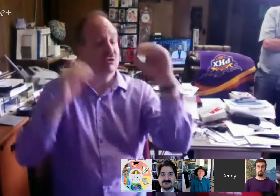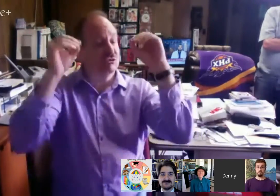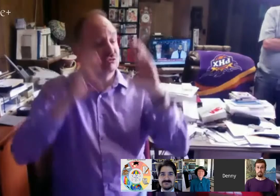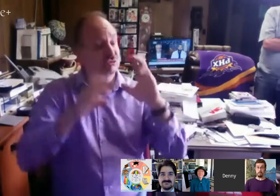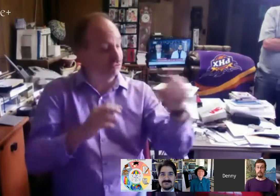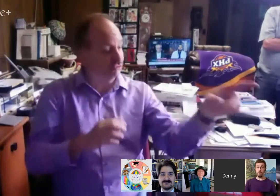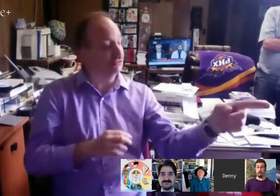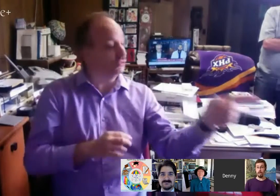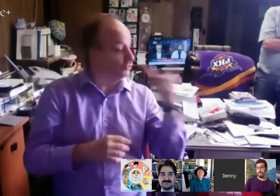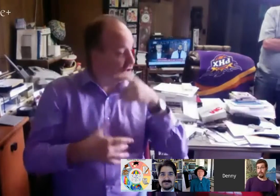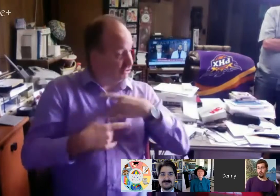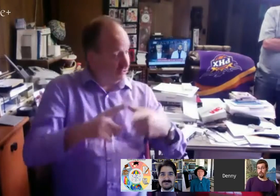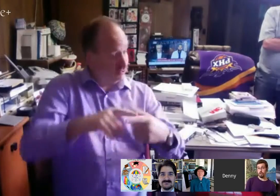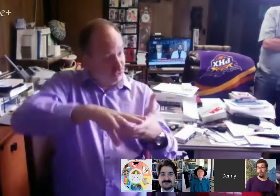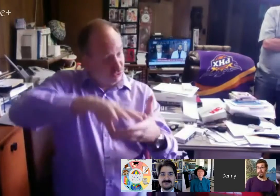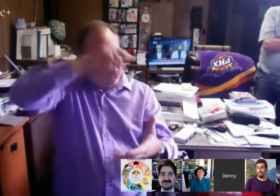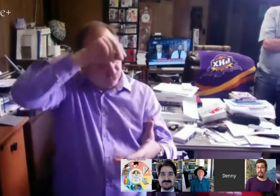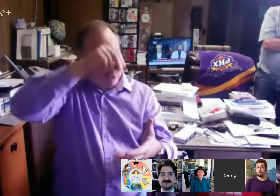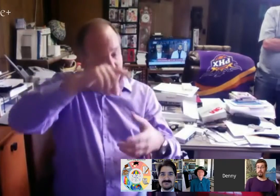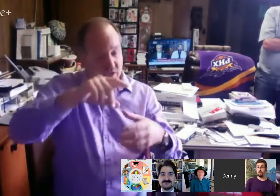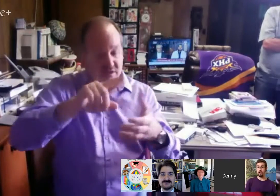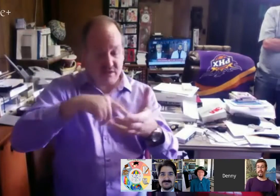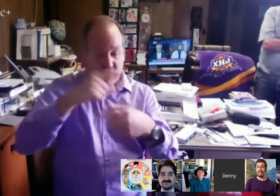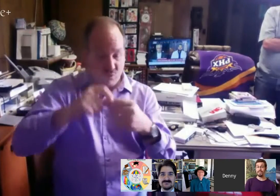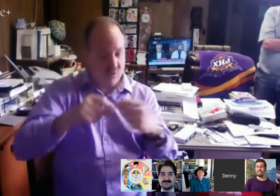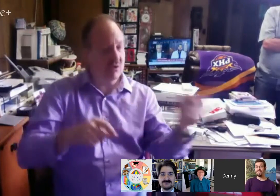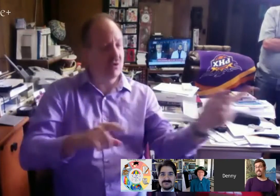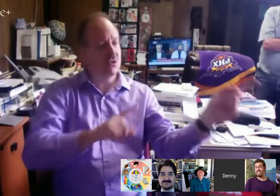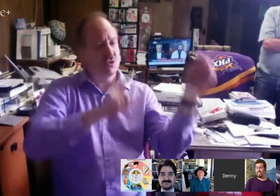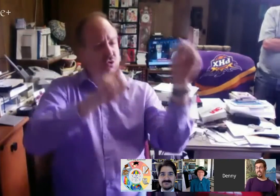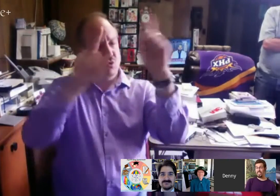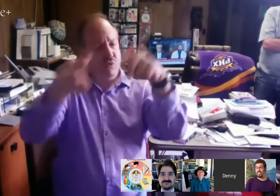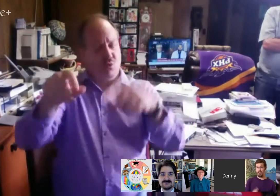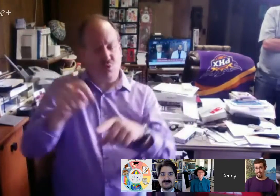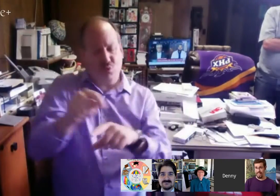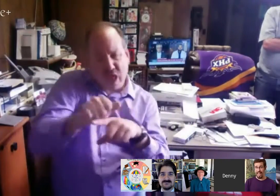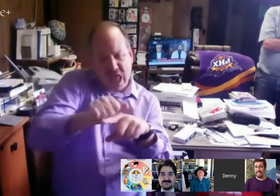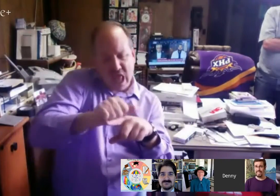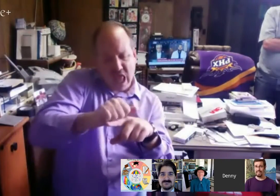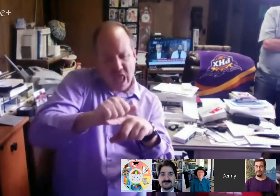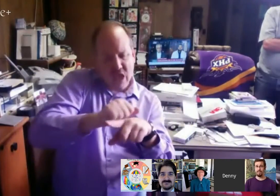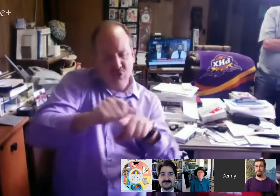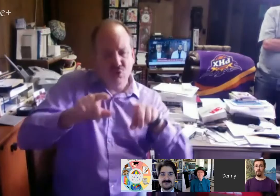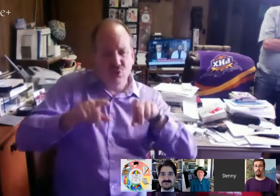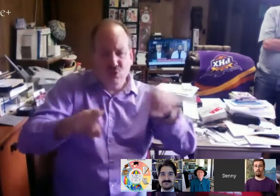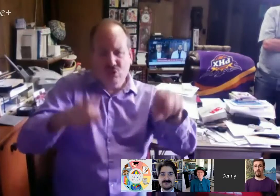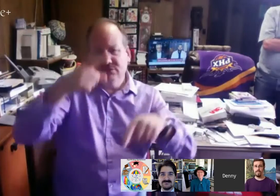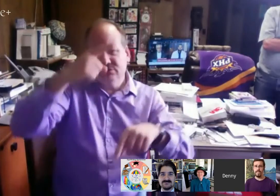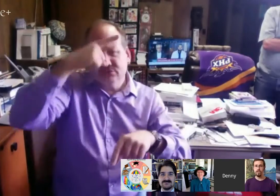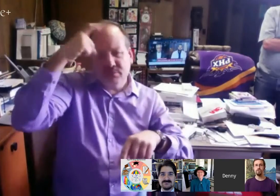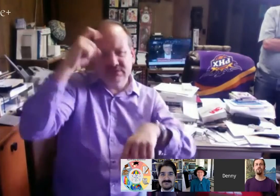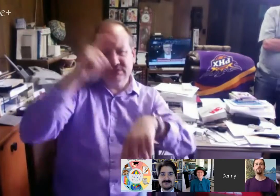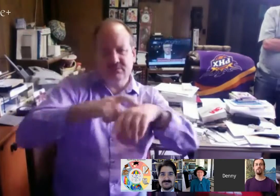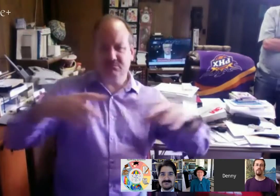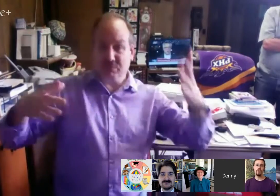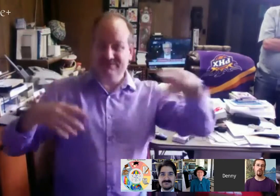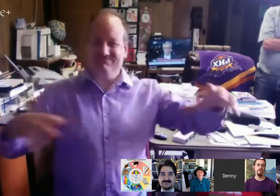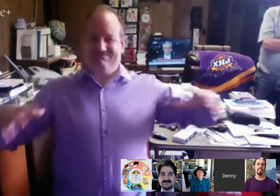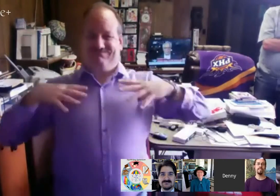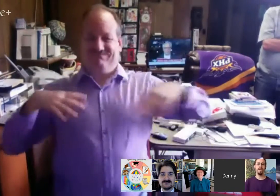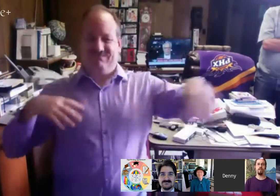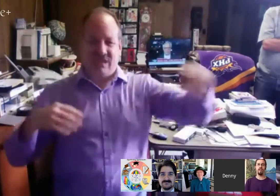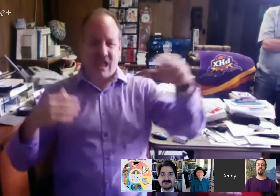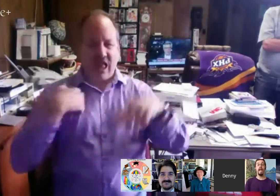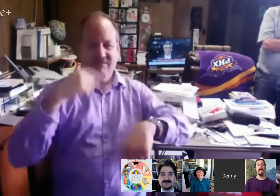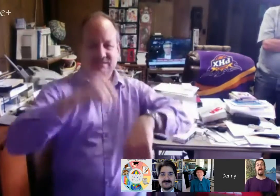them a year or so in advance before you can actually even start asking for teachers to start